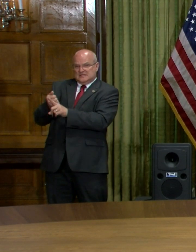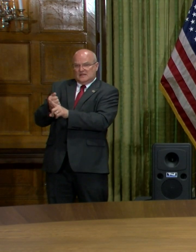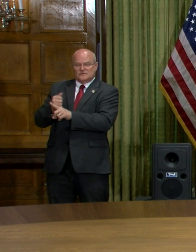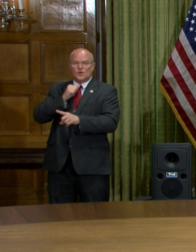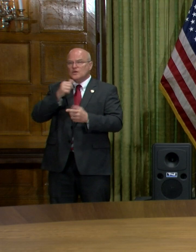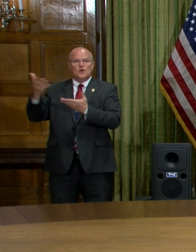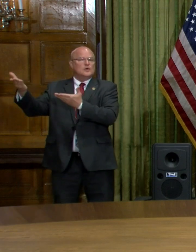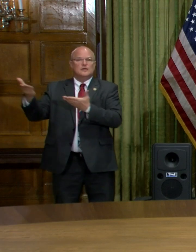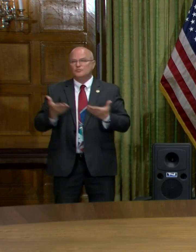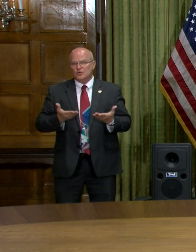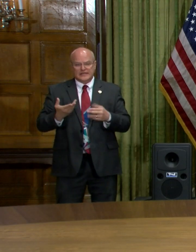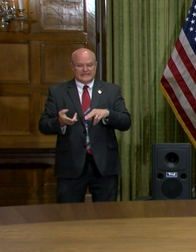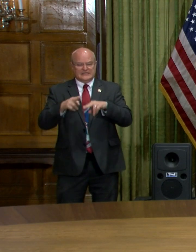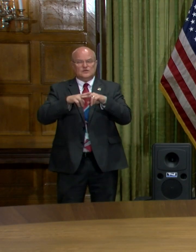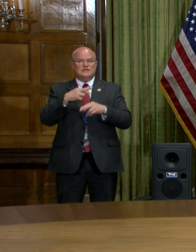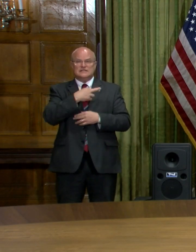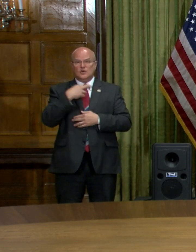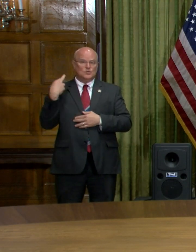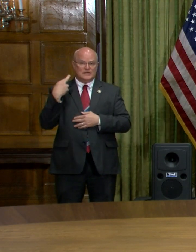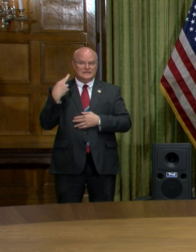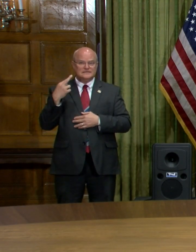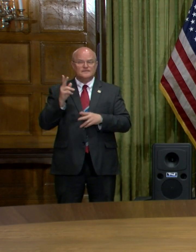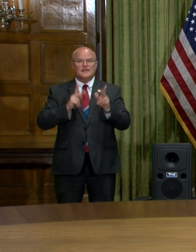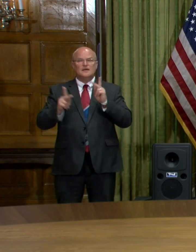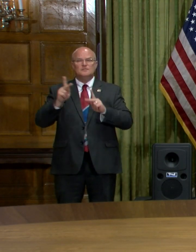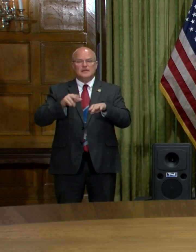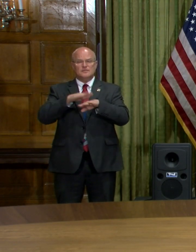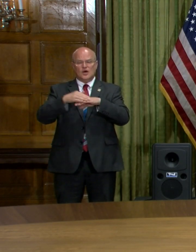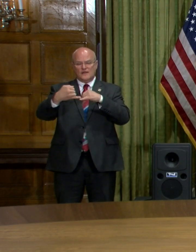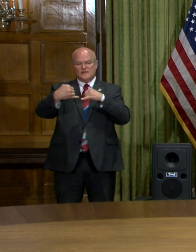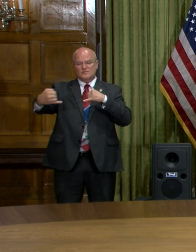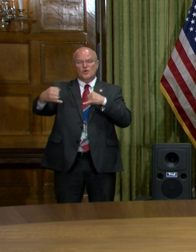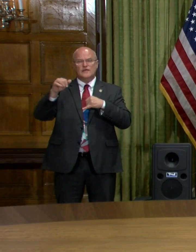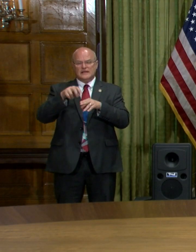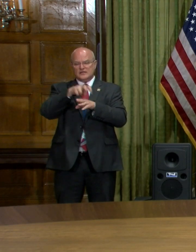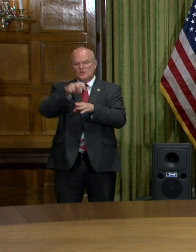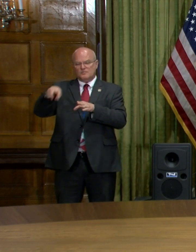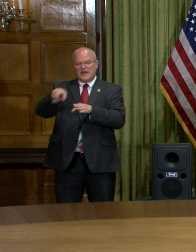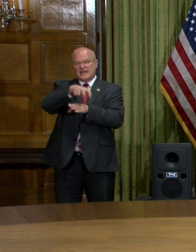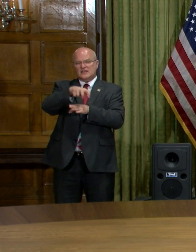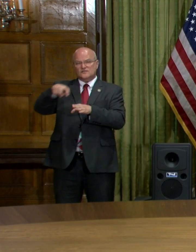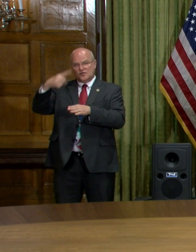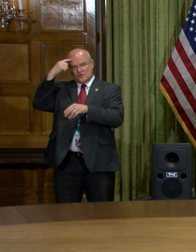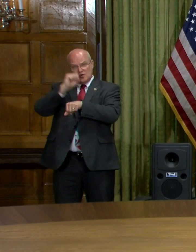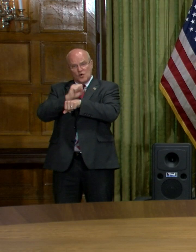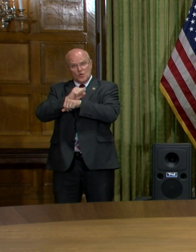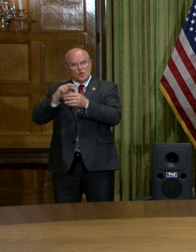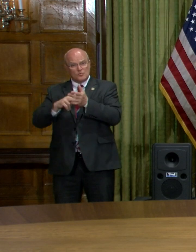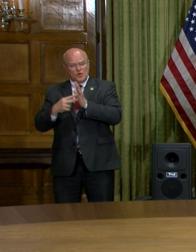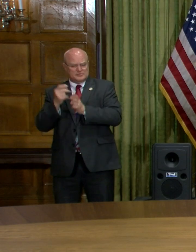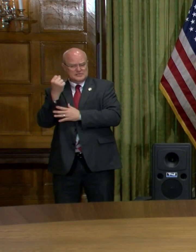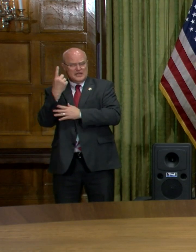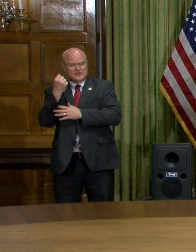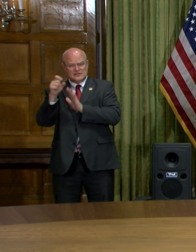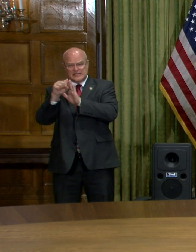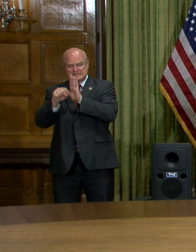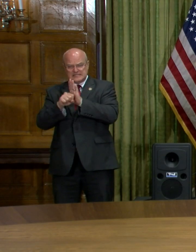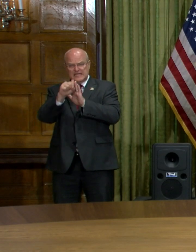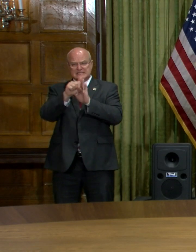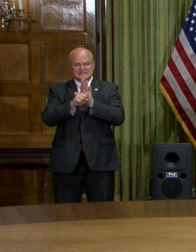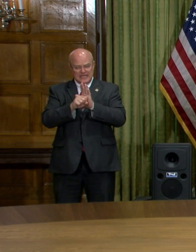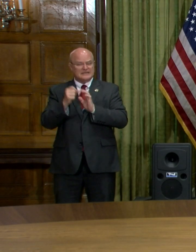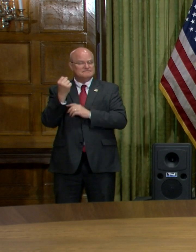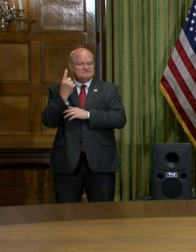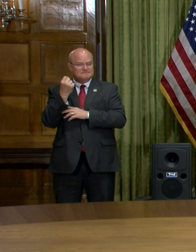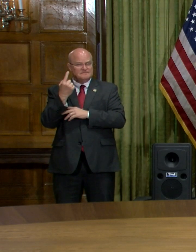don't want to bring this in and increase our risk. There's people on the border that have to go back and forth for work purposes. We understand. But